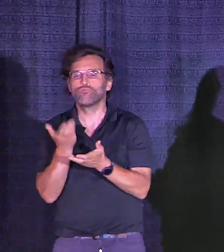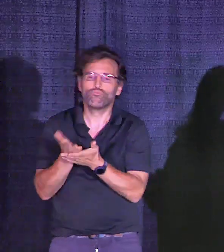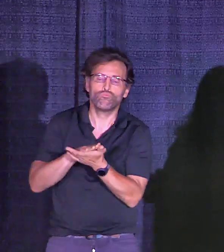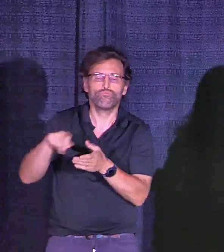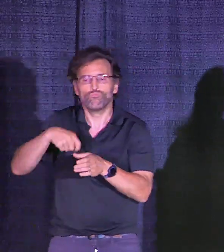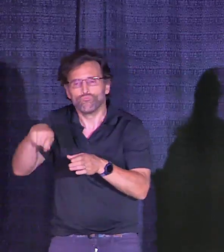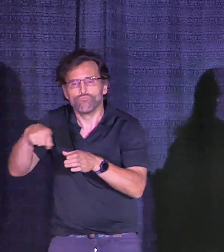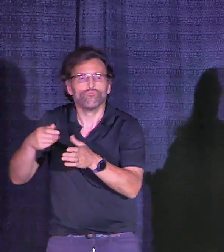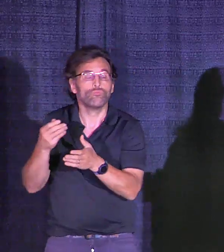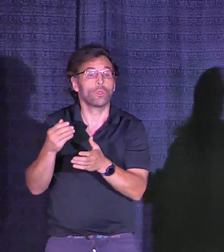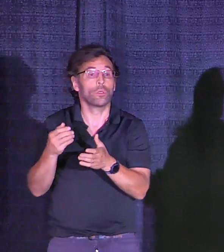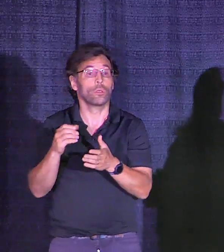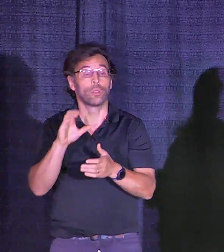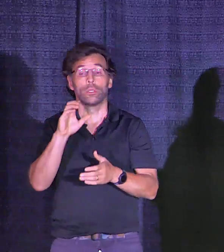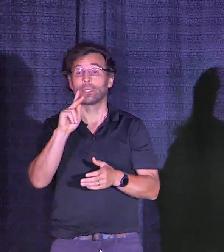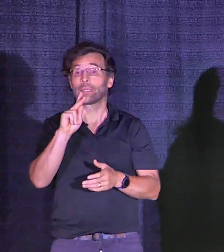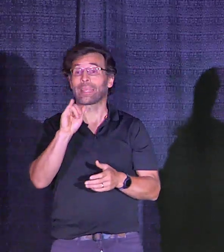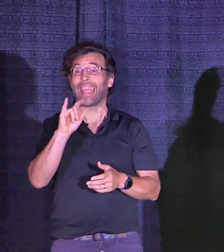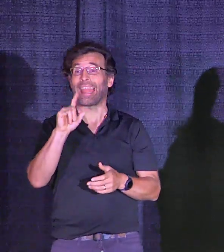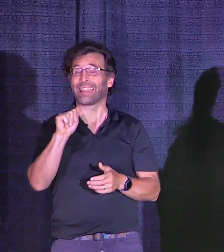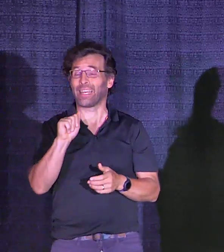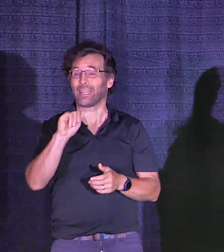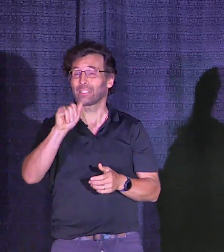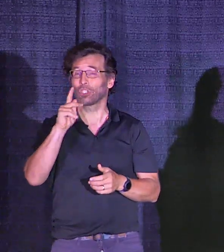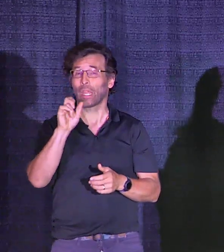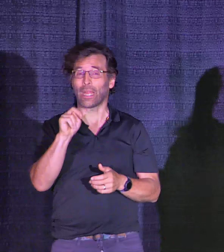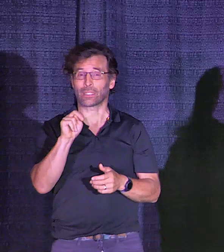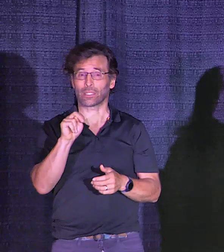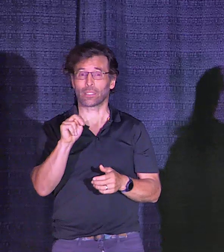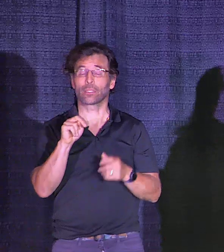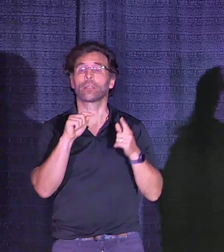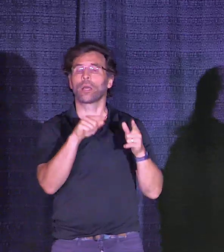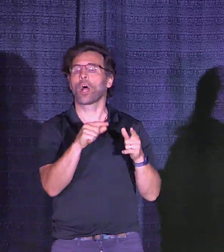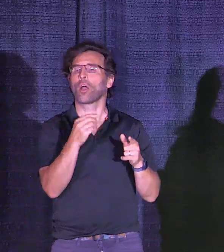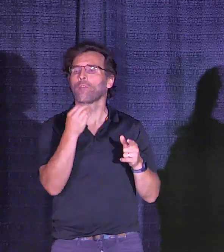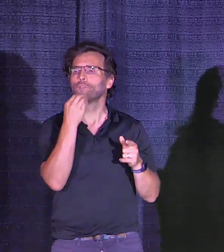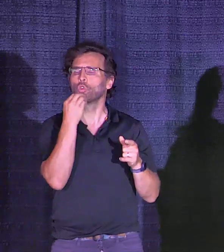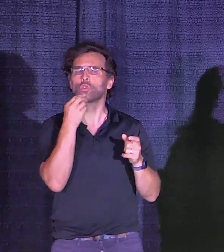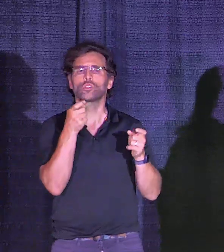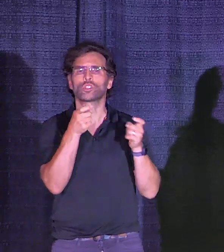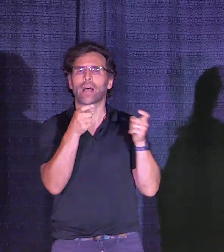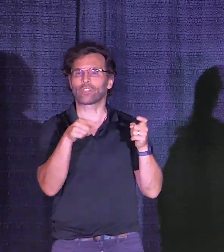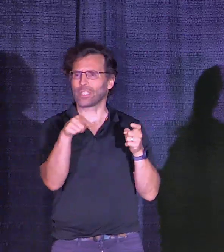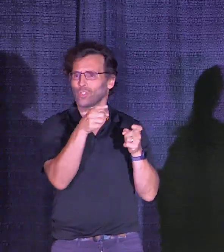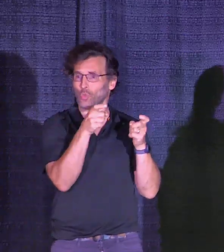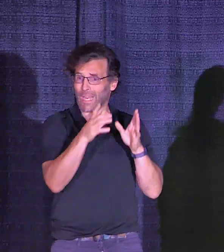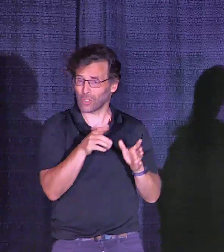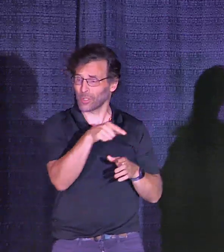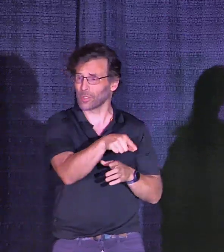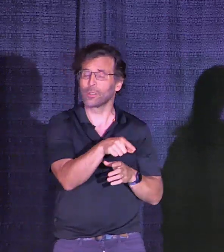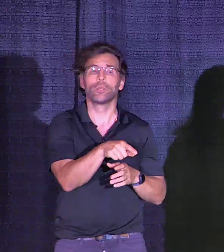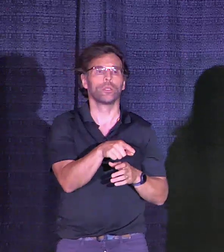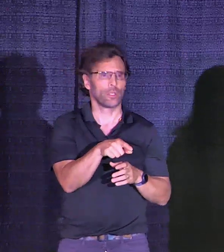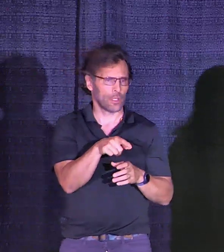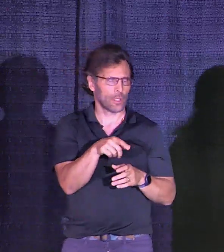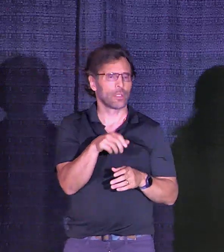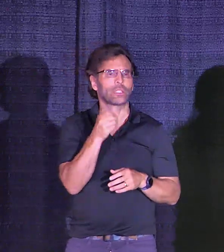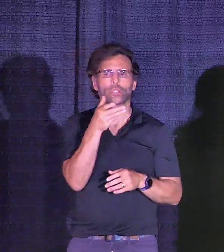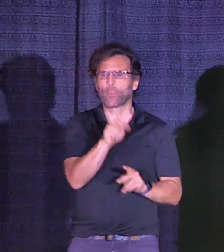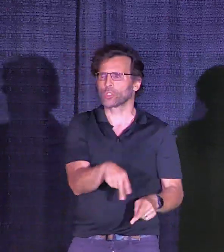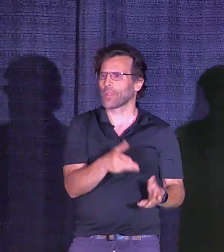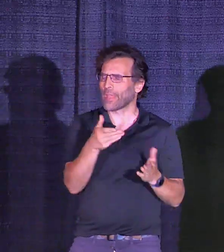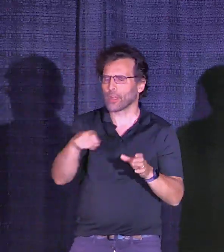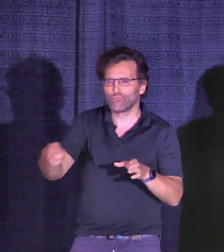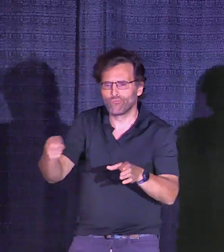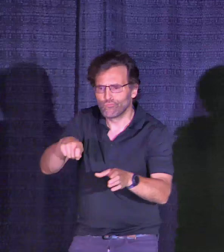food. Kayla Jackson, who's our Ginawan Food Sovereignty Director, she is the person who was there serving